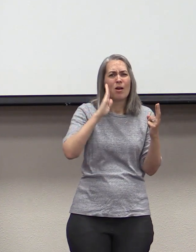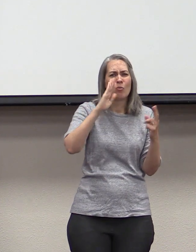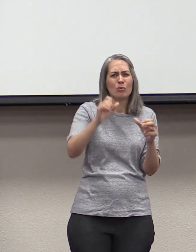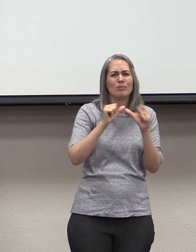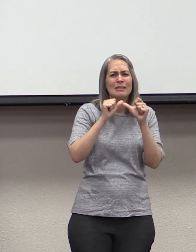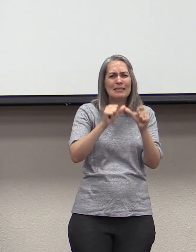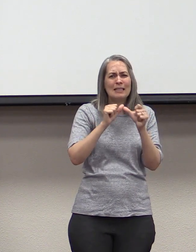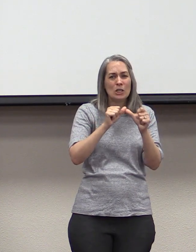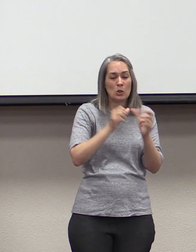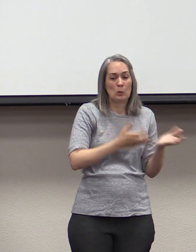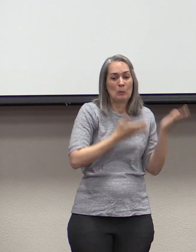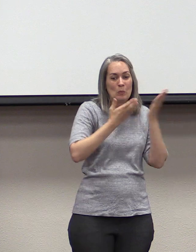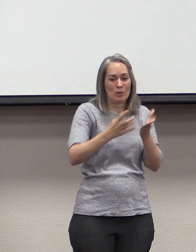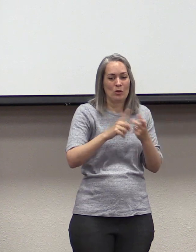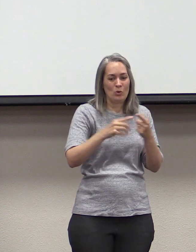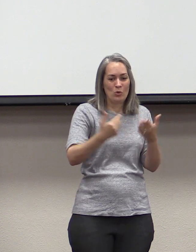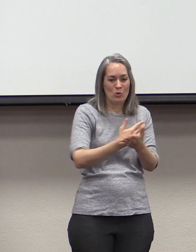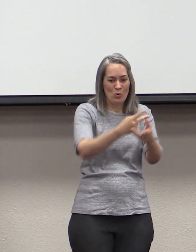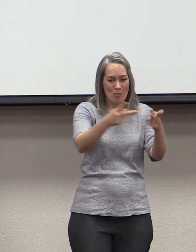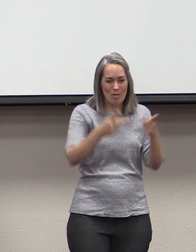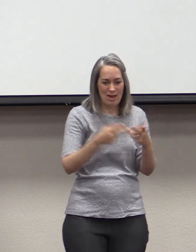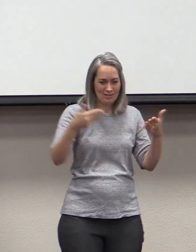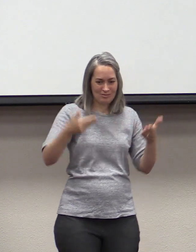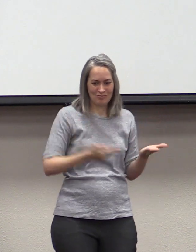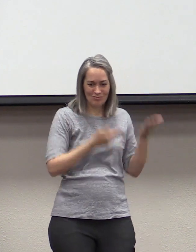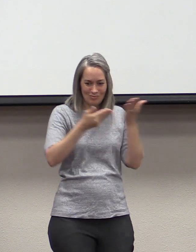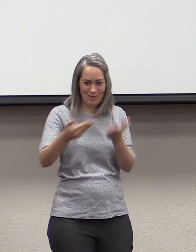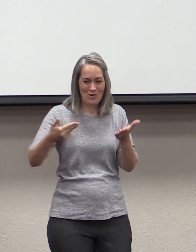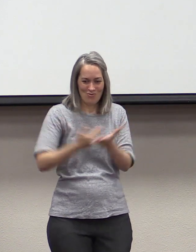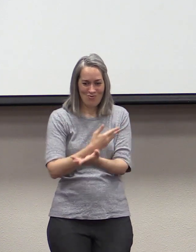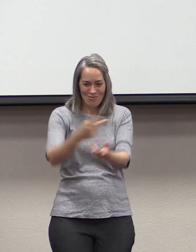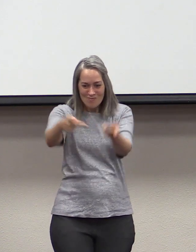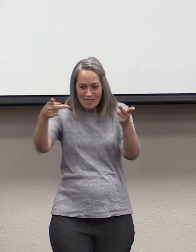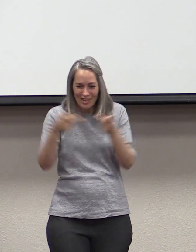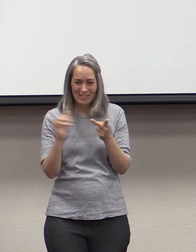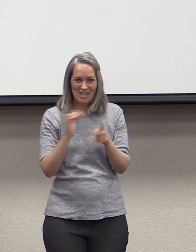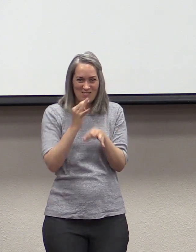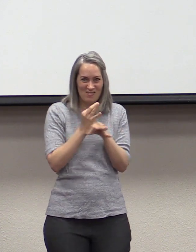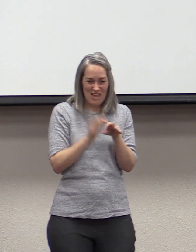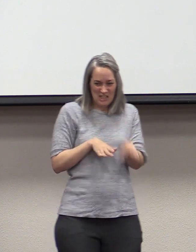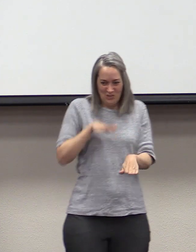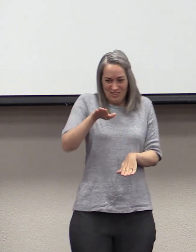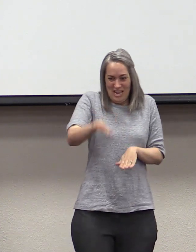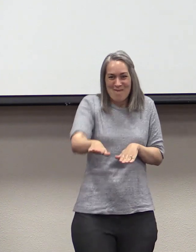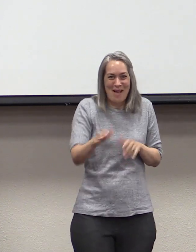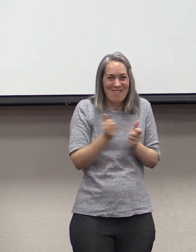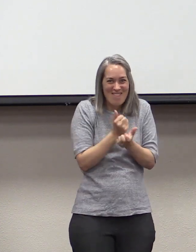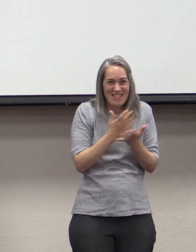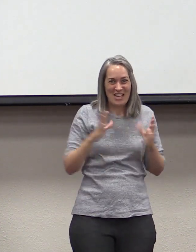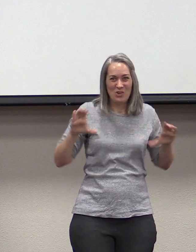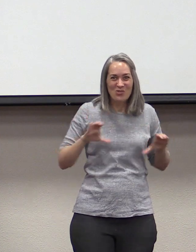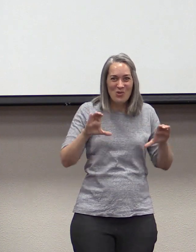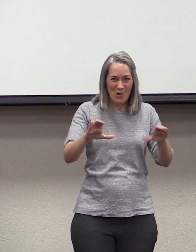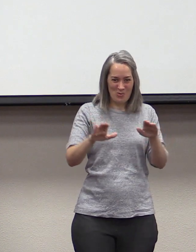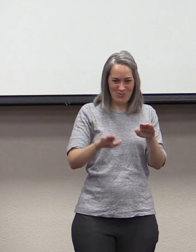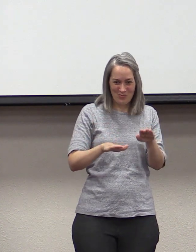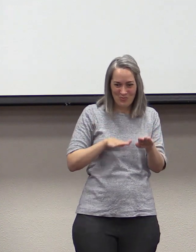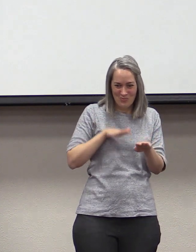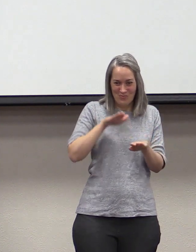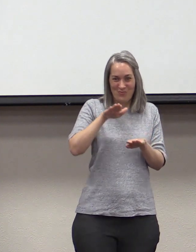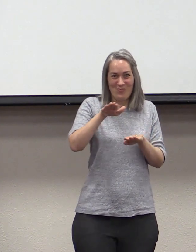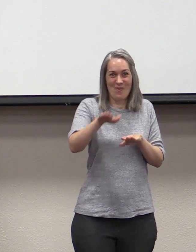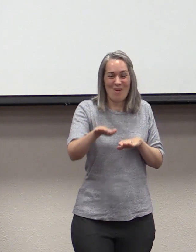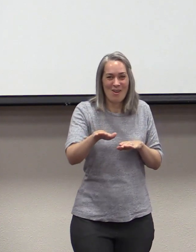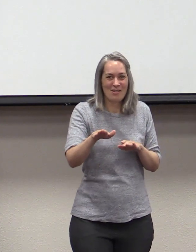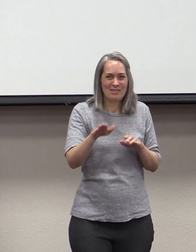continue bringing you to new places as you step out in faith in everything that you do. Imagine the disciples. Imagine how this worked